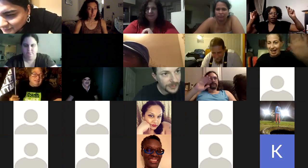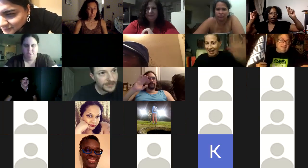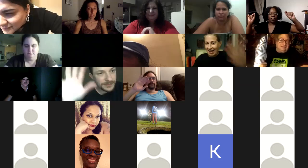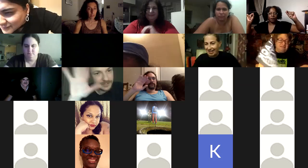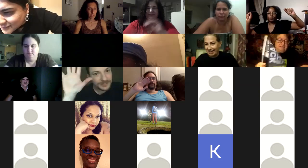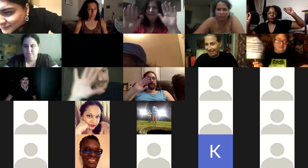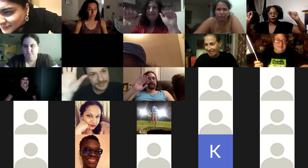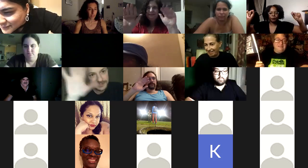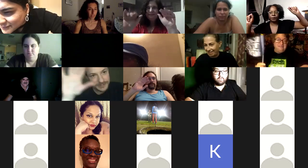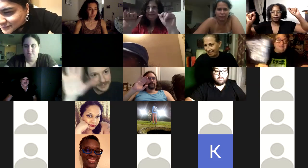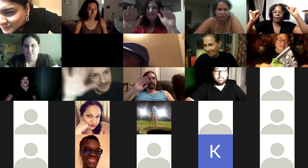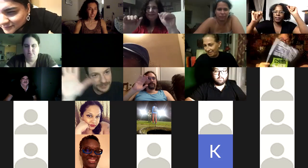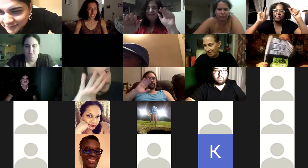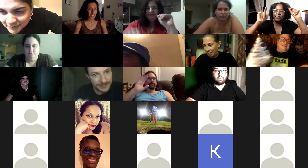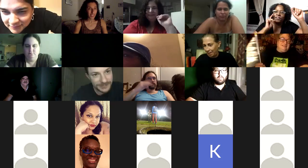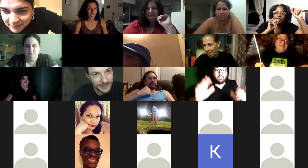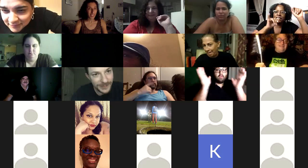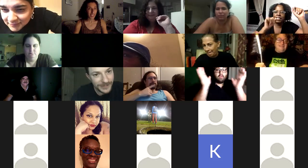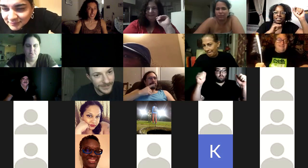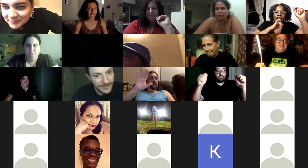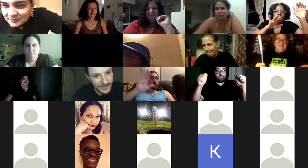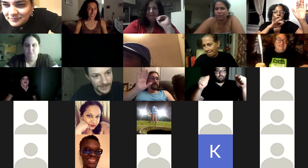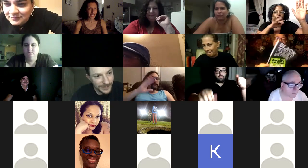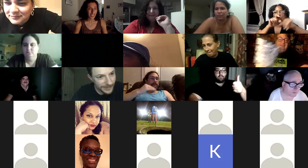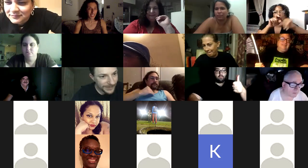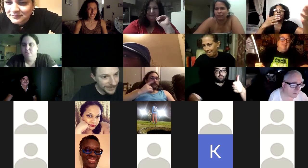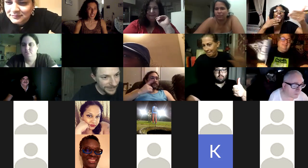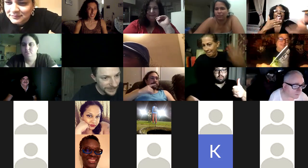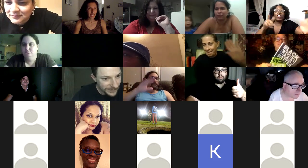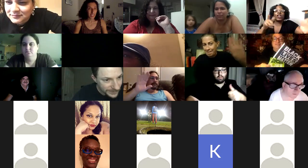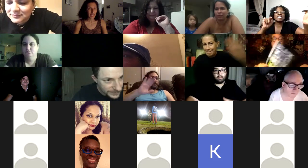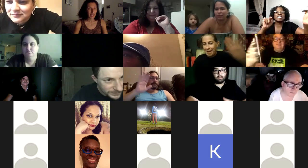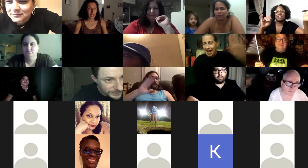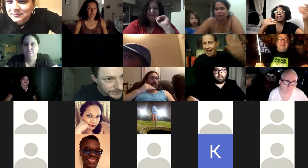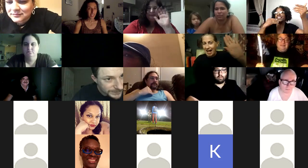Bye. Bye.